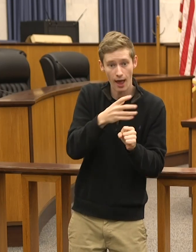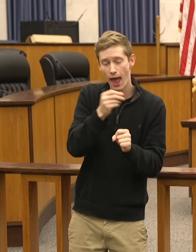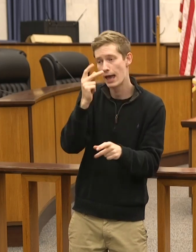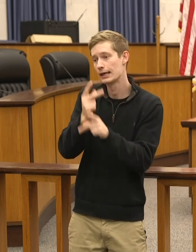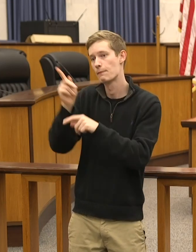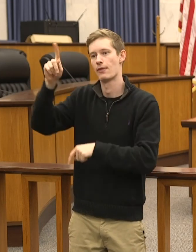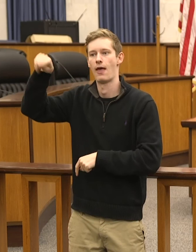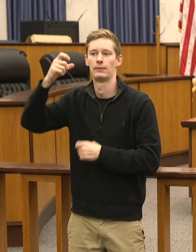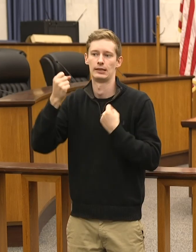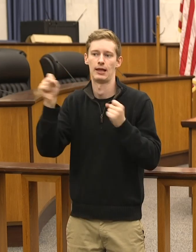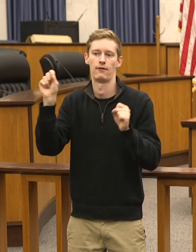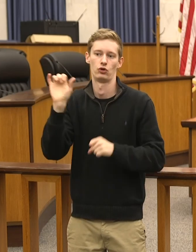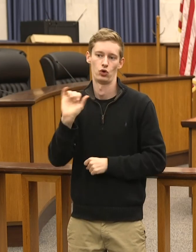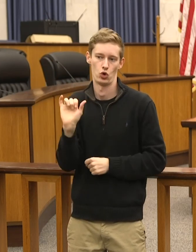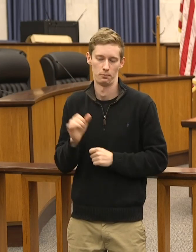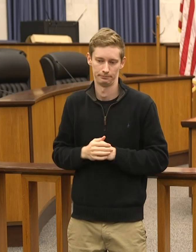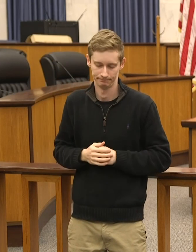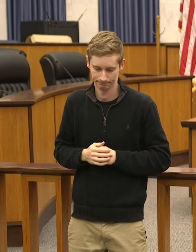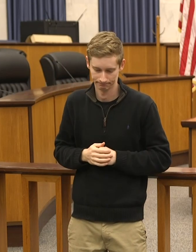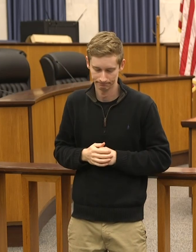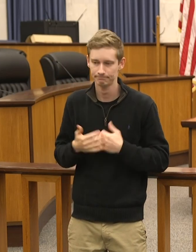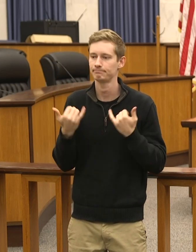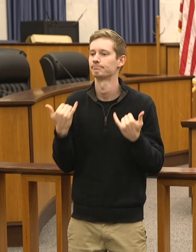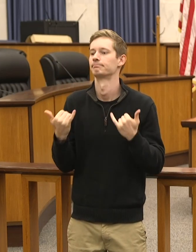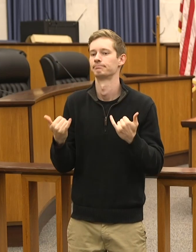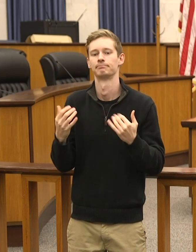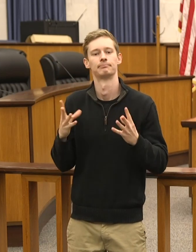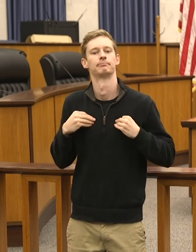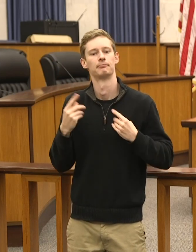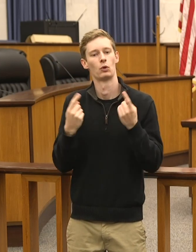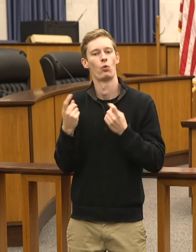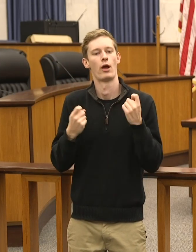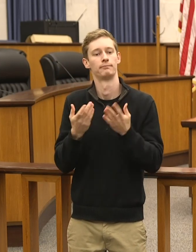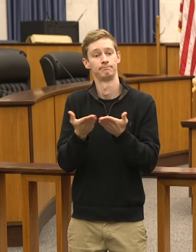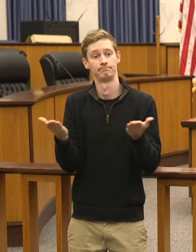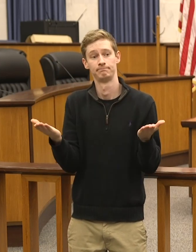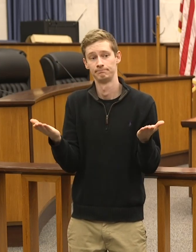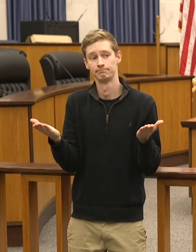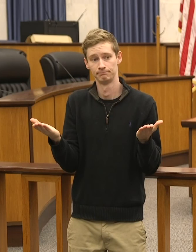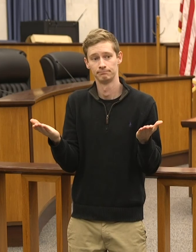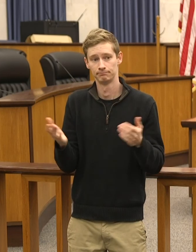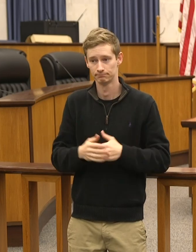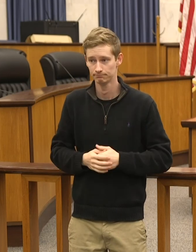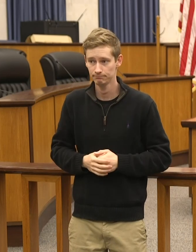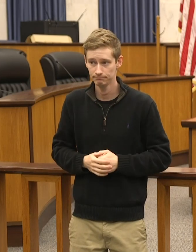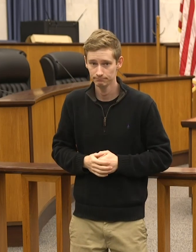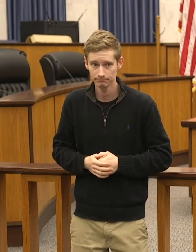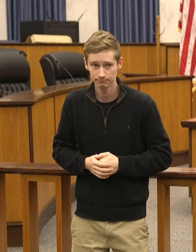too. With that, we will take some questions. Great. Jim?